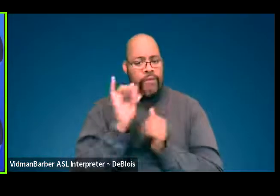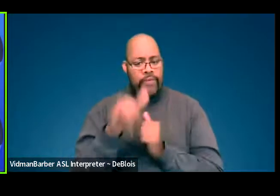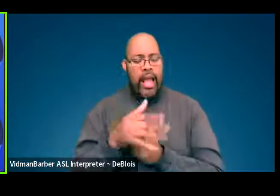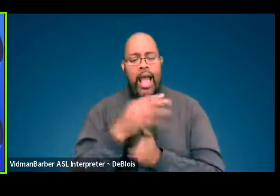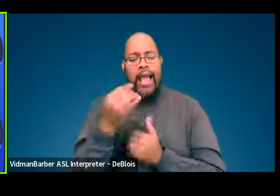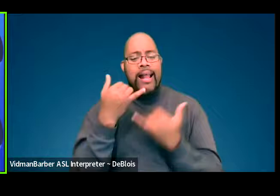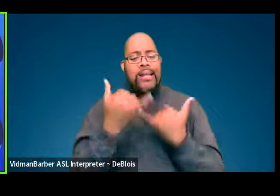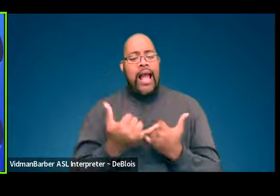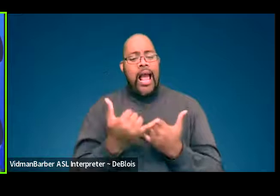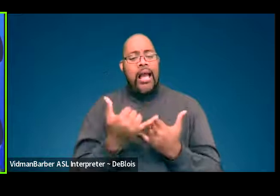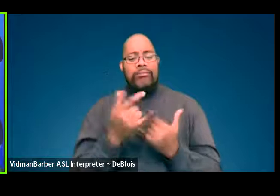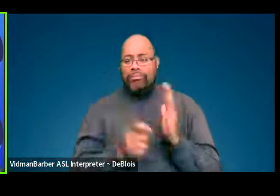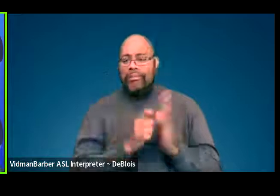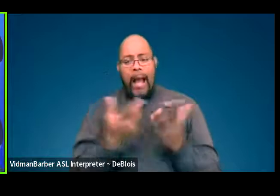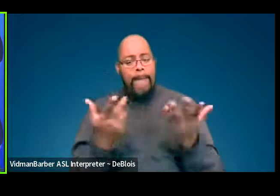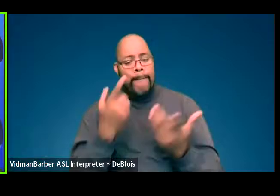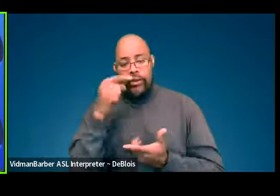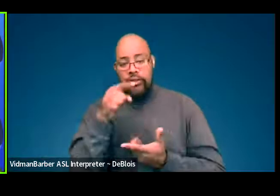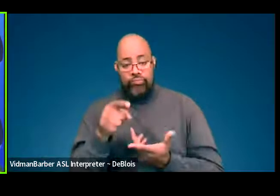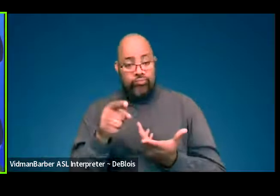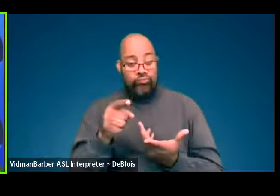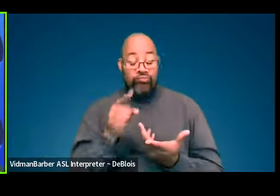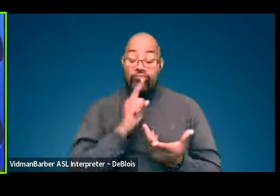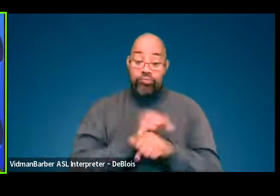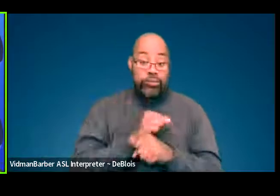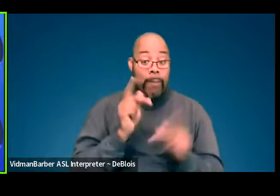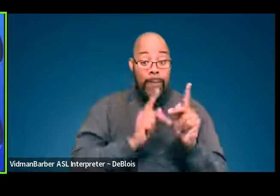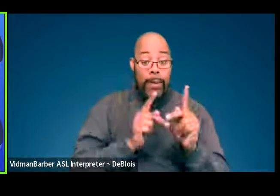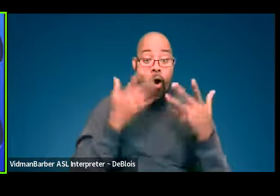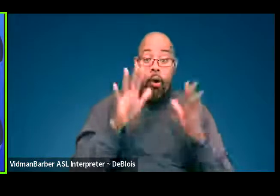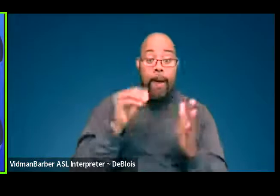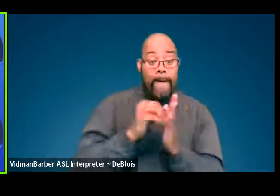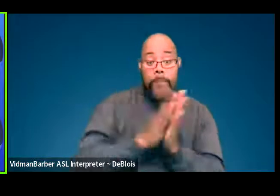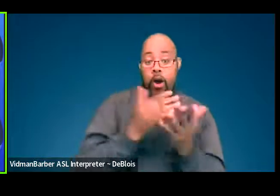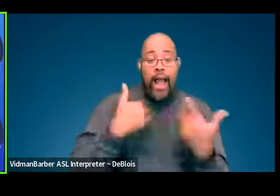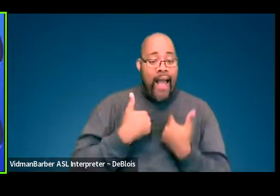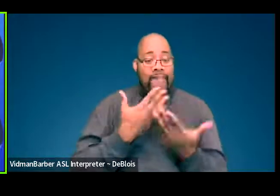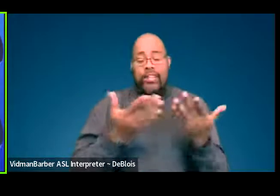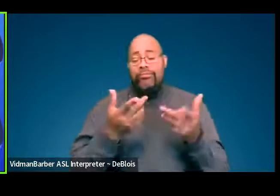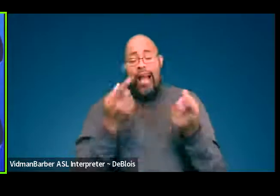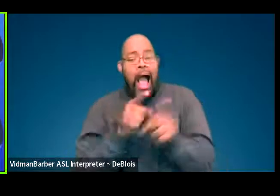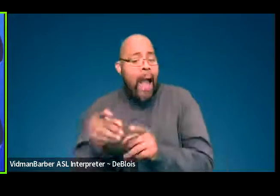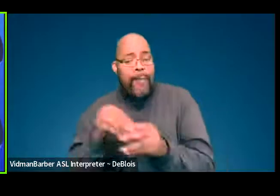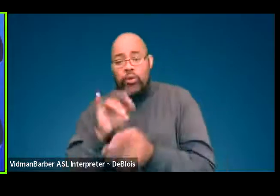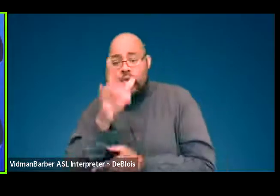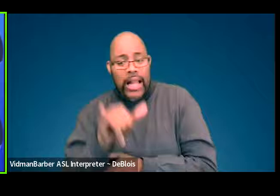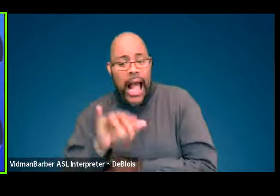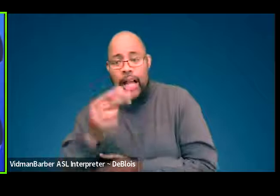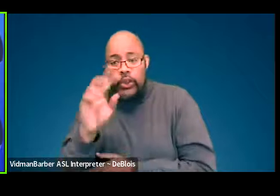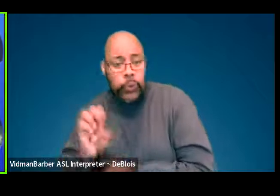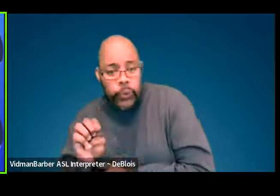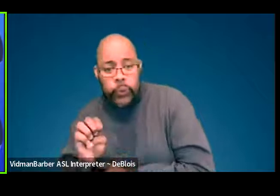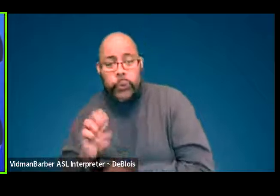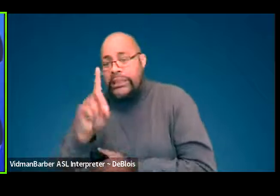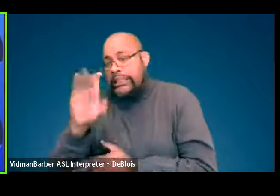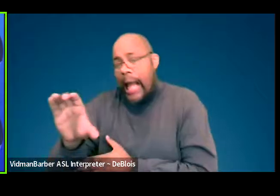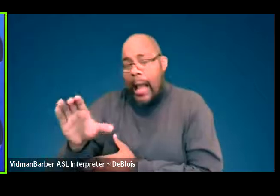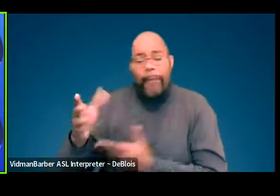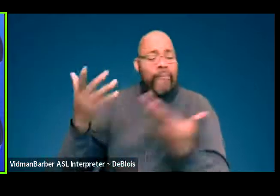And now is the time, because y'all, look, people is already booking. We already got stuff going on in July, June,